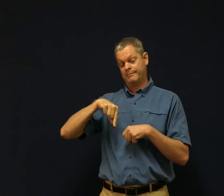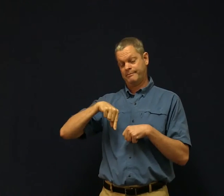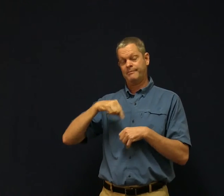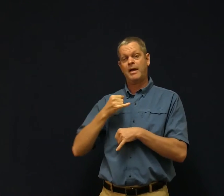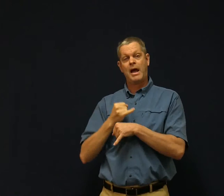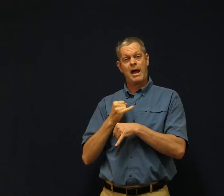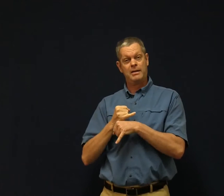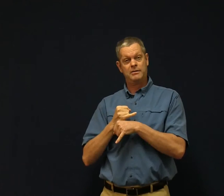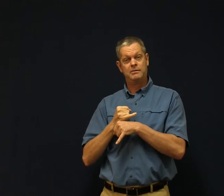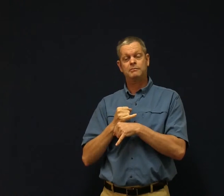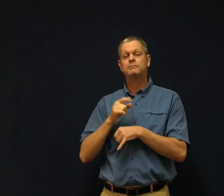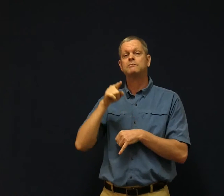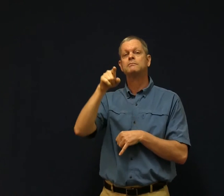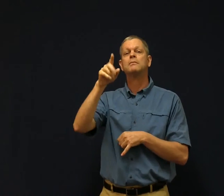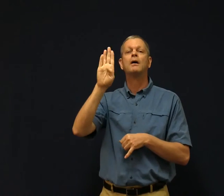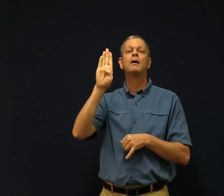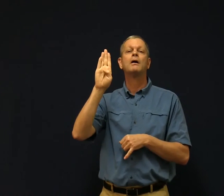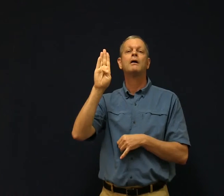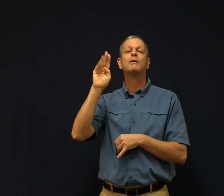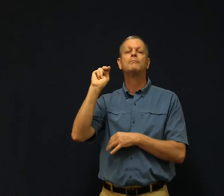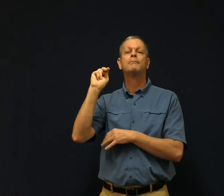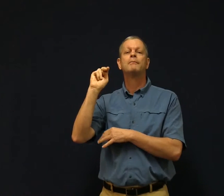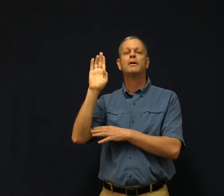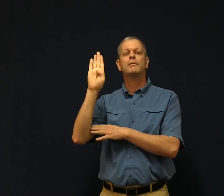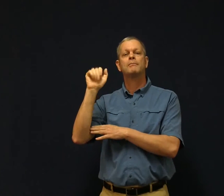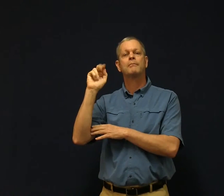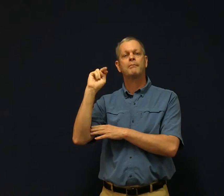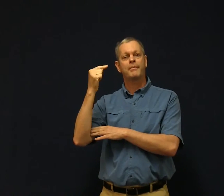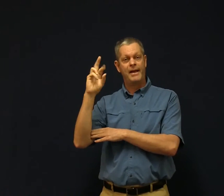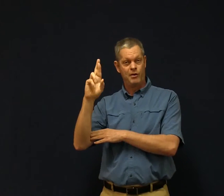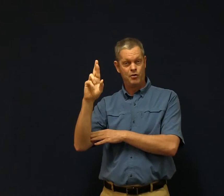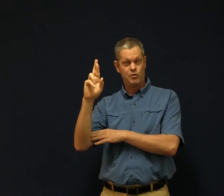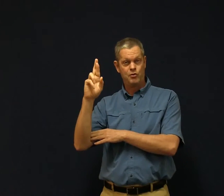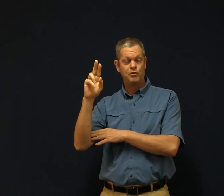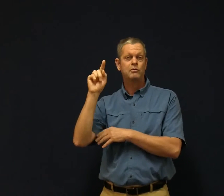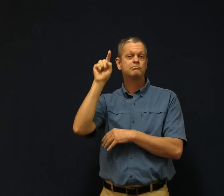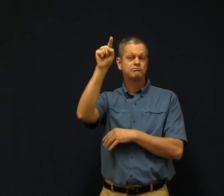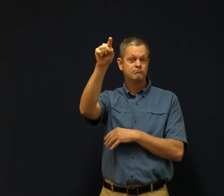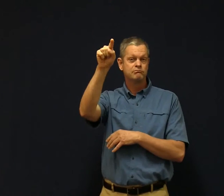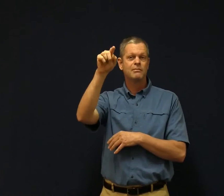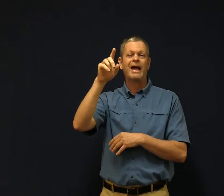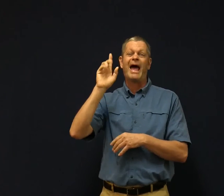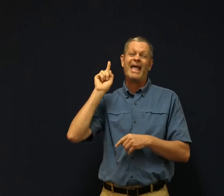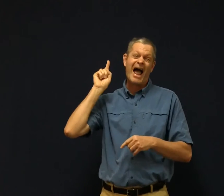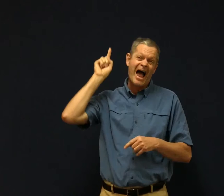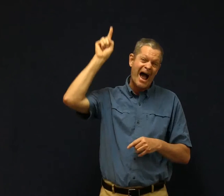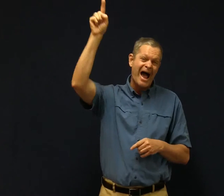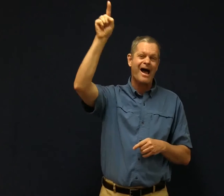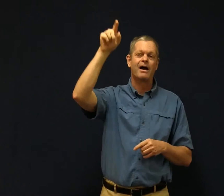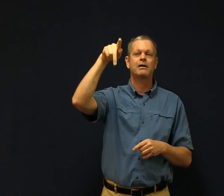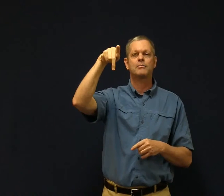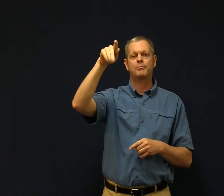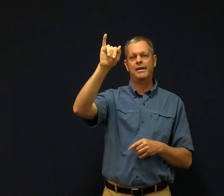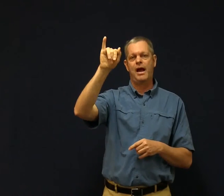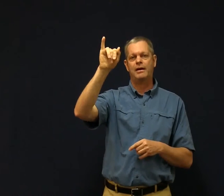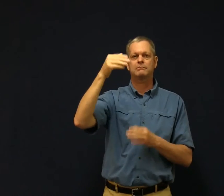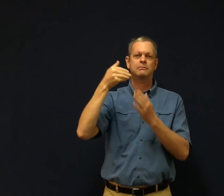PSO has three offices, one at Baxter, one in the Bangor area, and one way